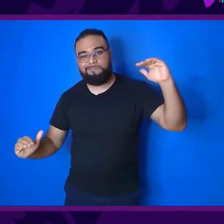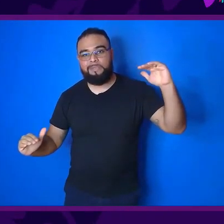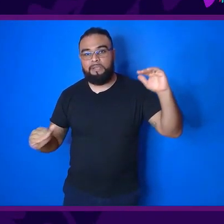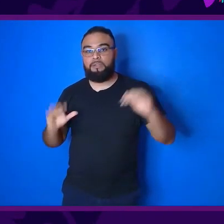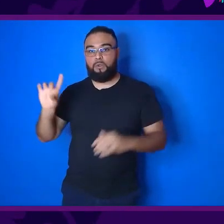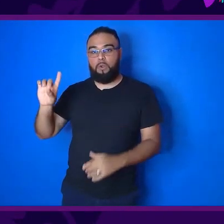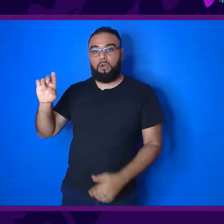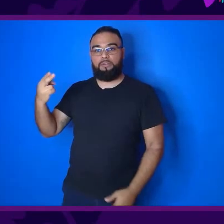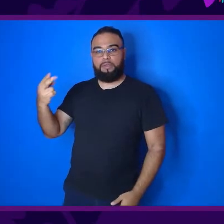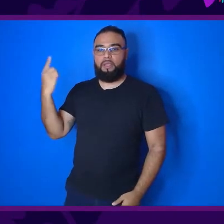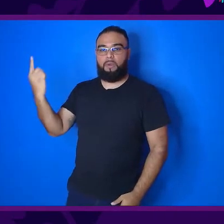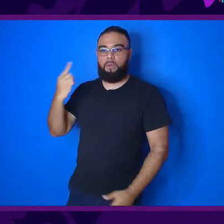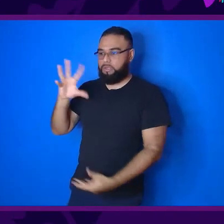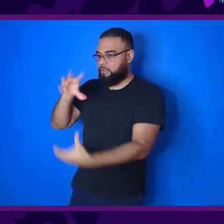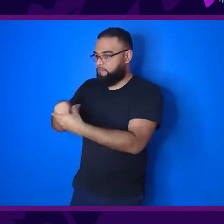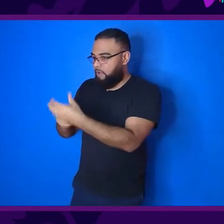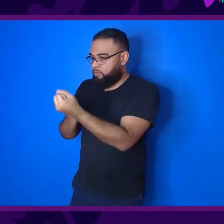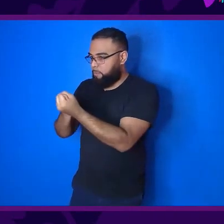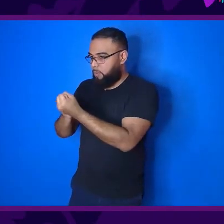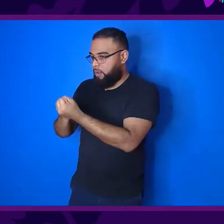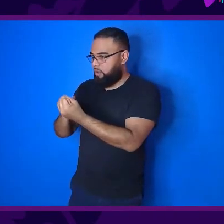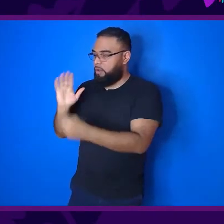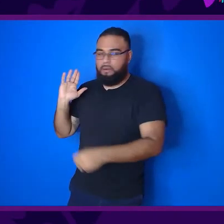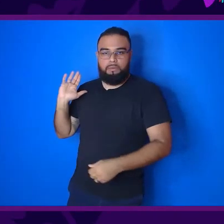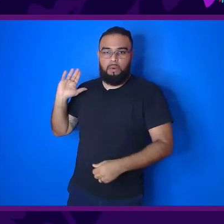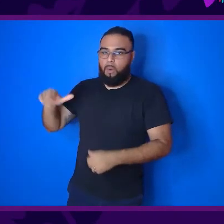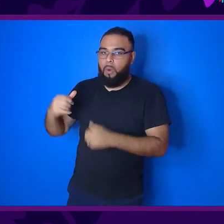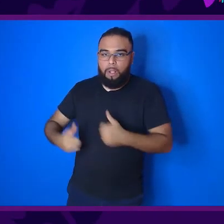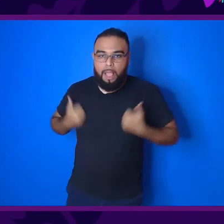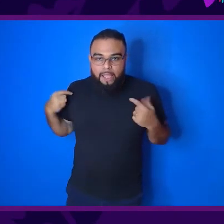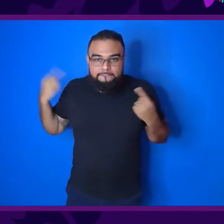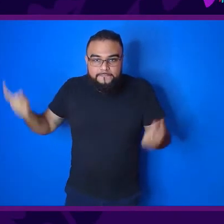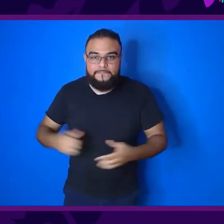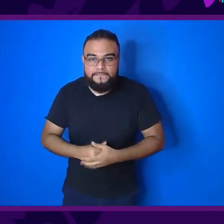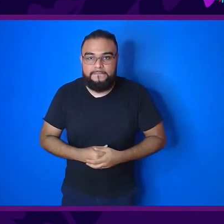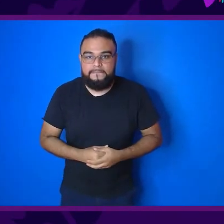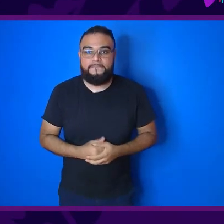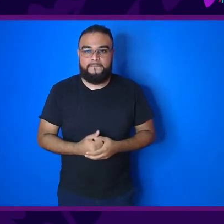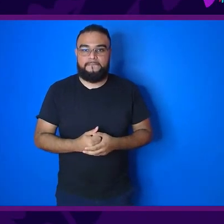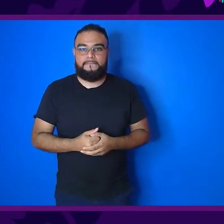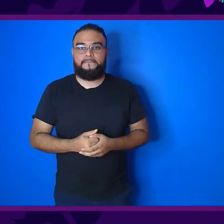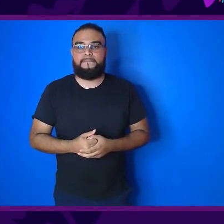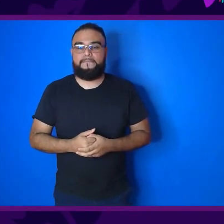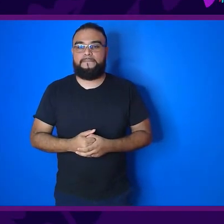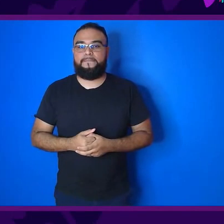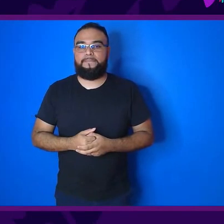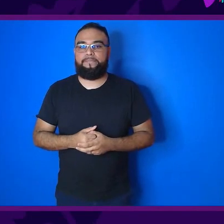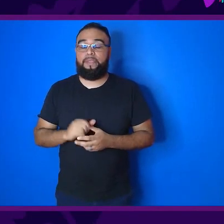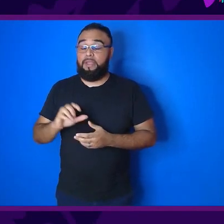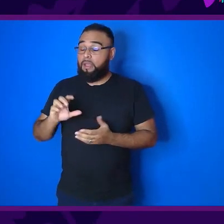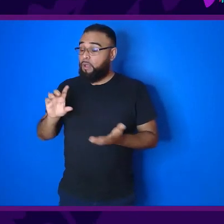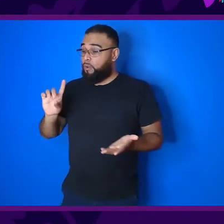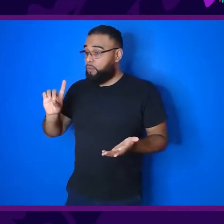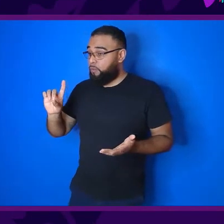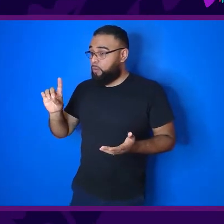Dolores, of course, I stepped up to support it. And Dolores, what do you think? What do you think